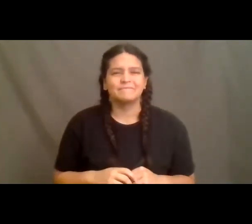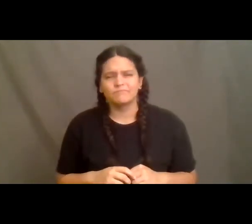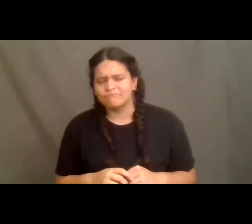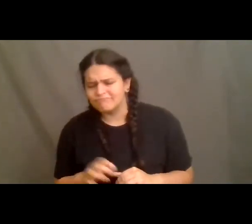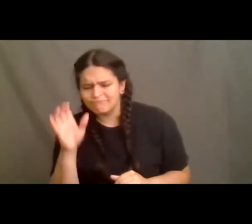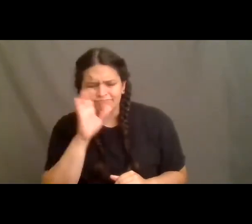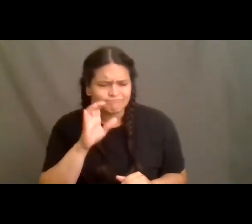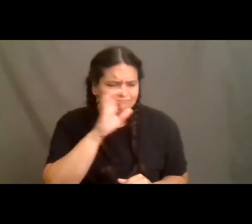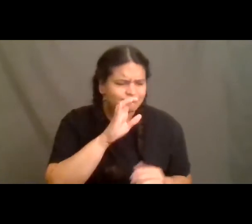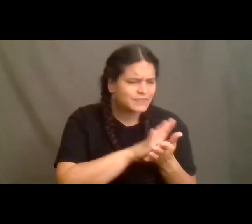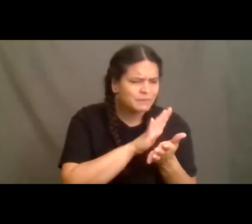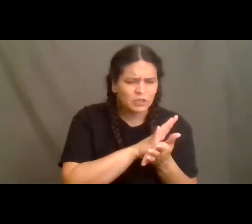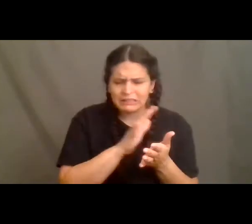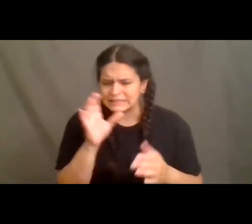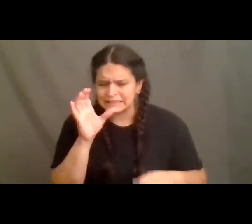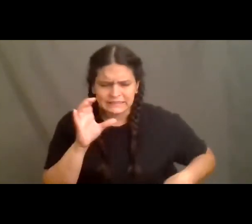find it.